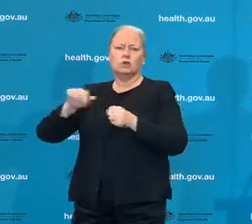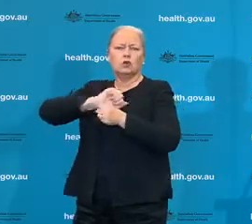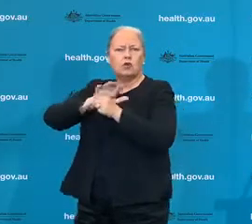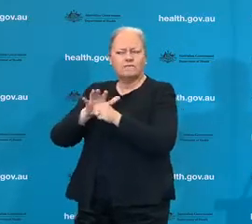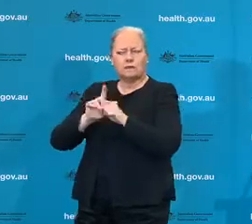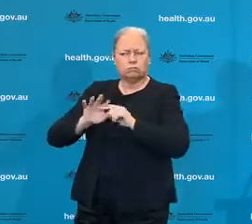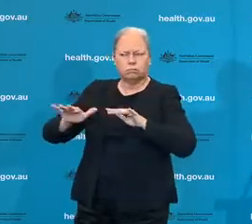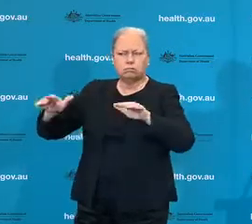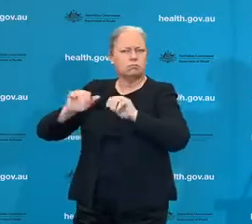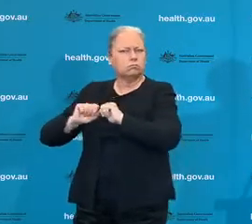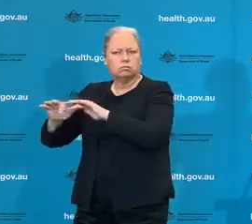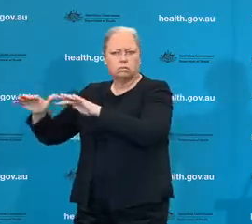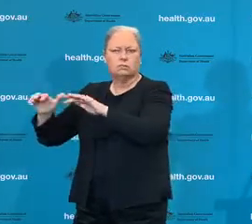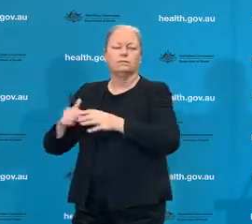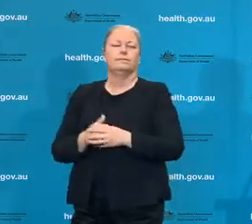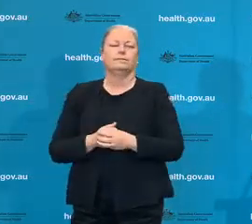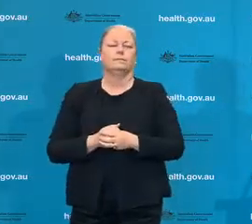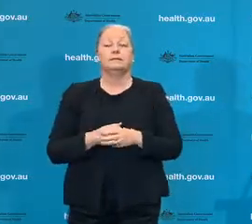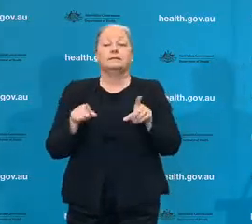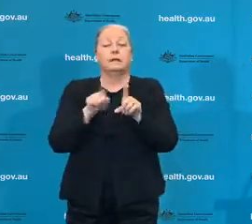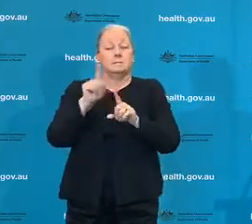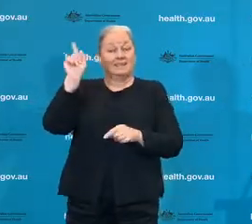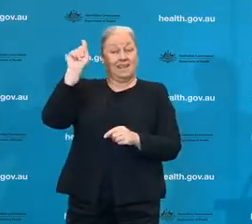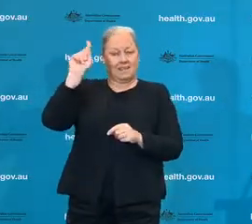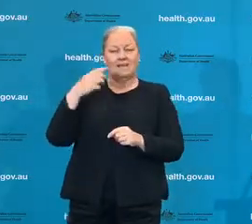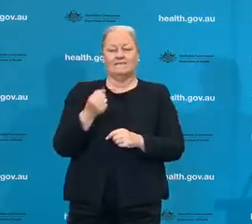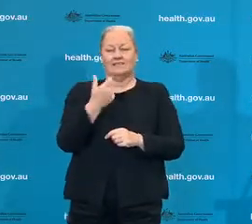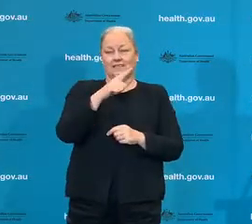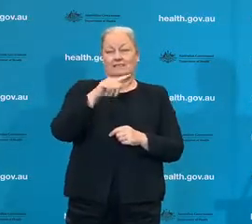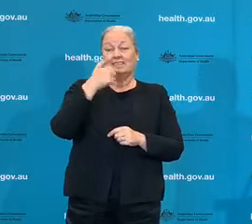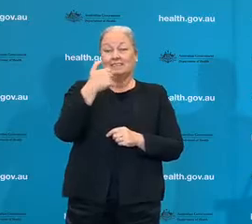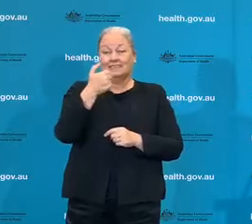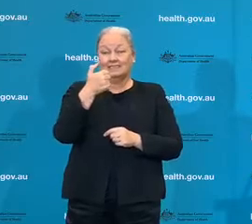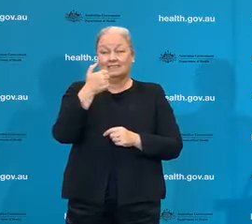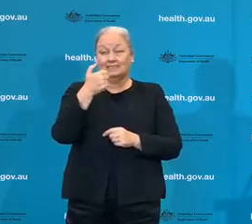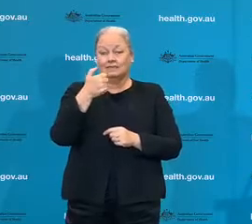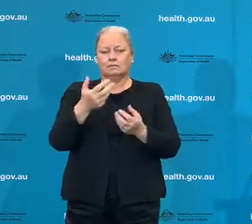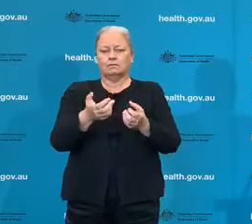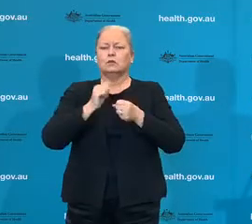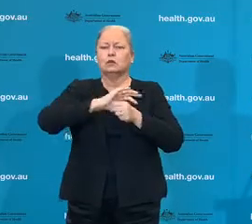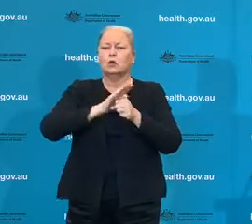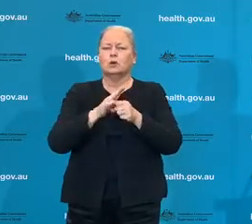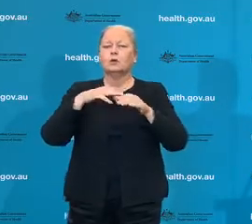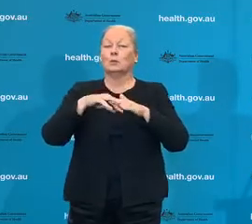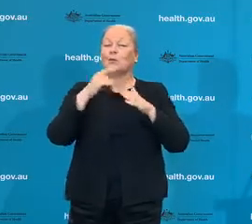now, even with 76 cases in a day,